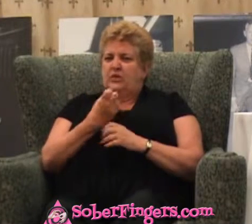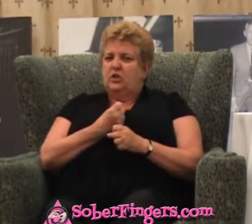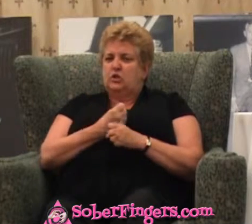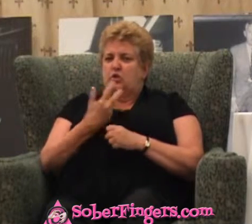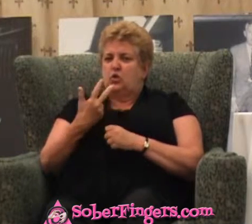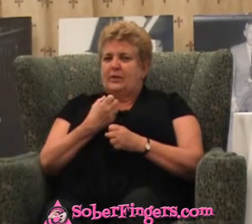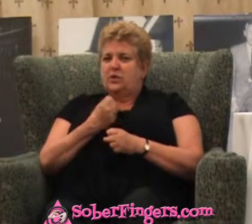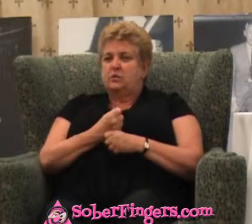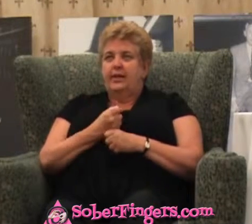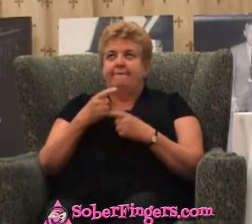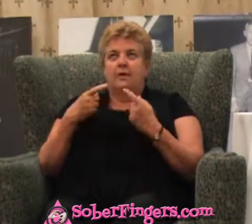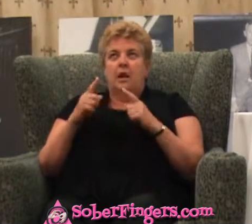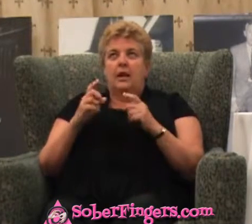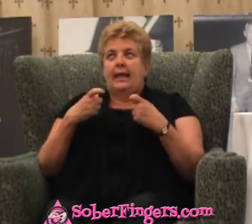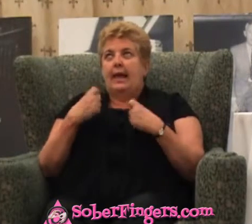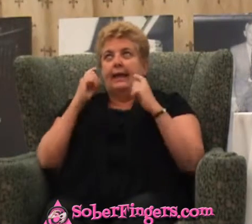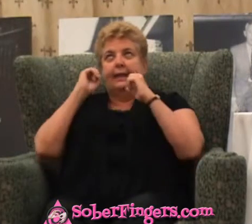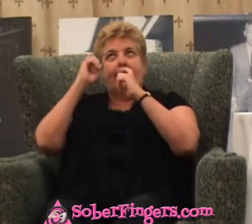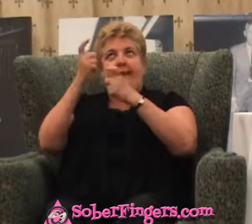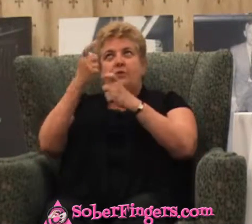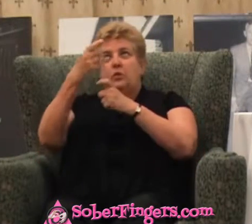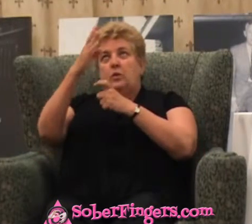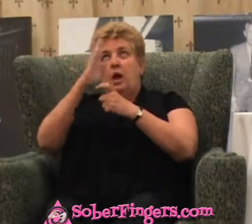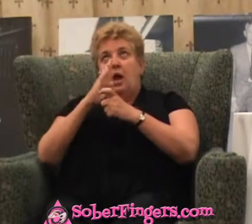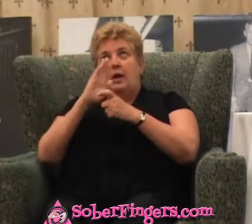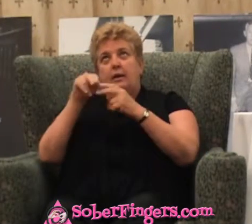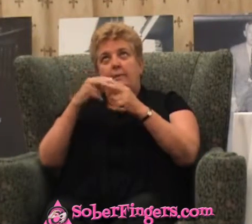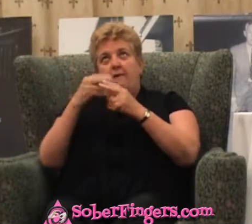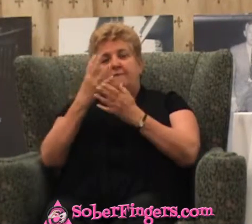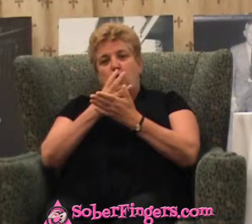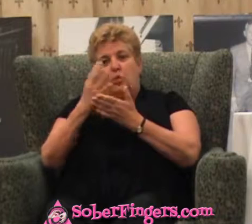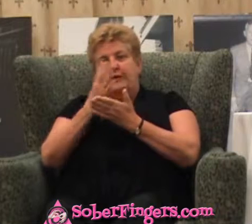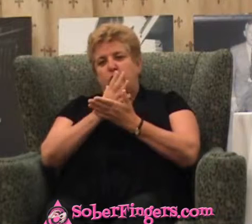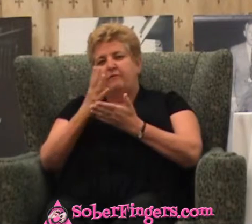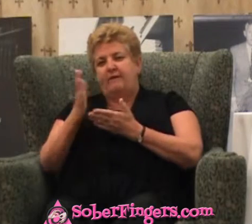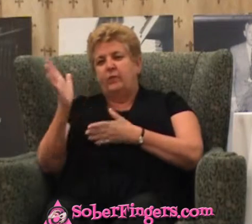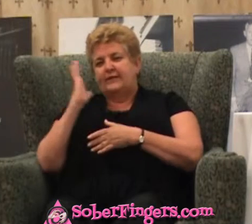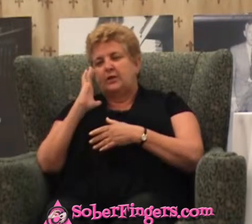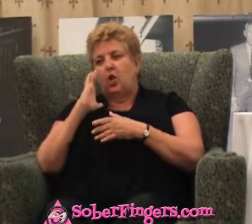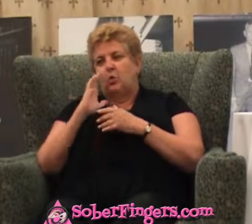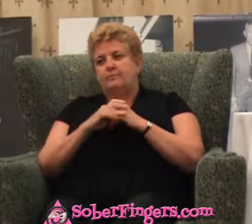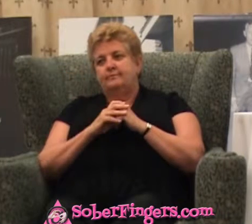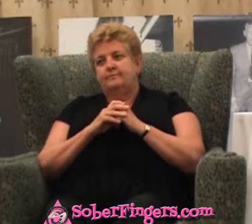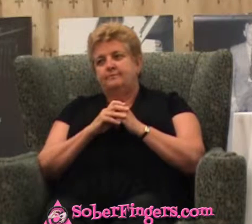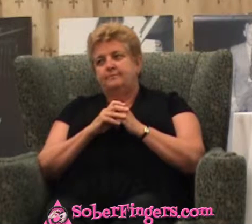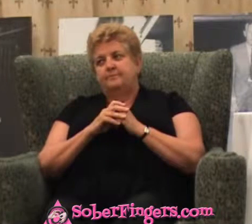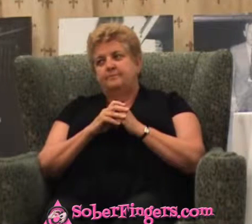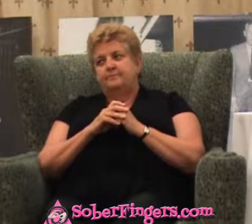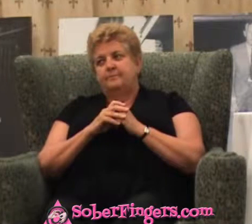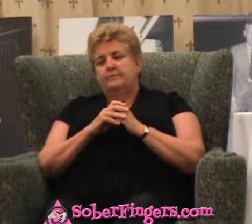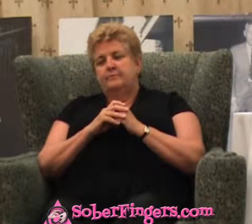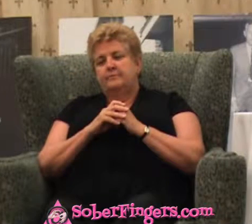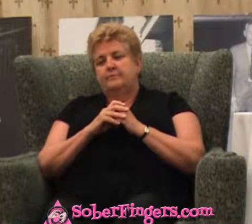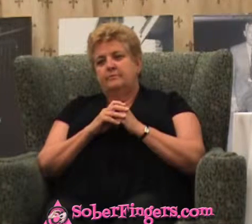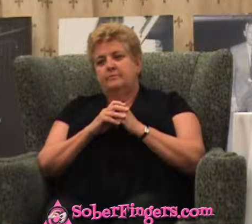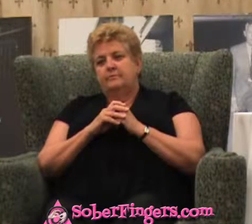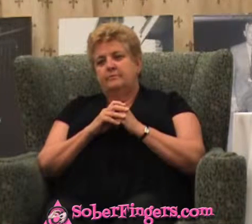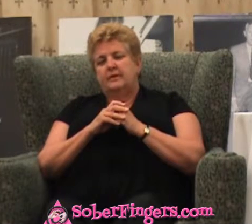too about 4 or 5 weeks ago. And I prayed to develop taste for what's right for me